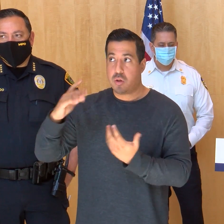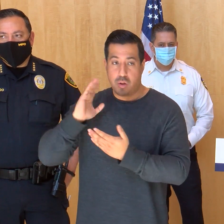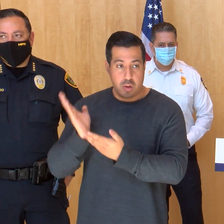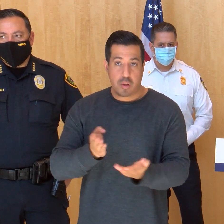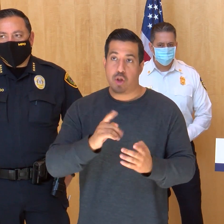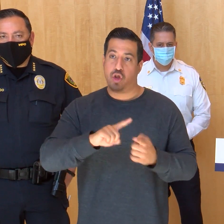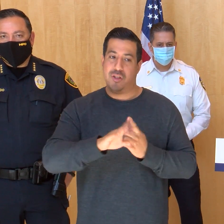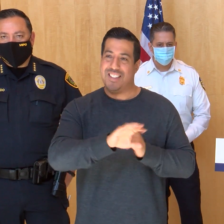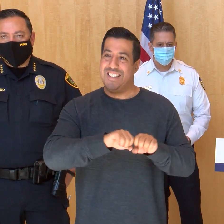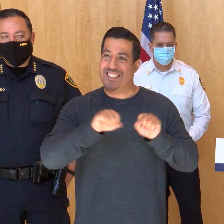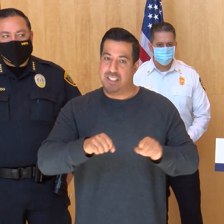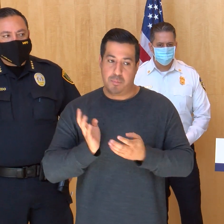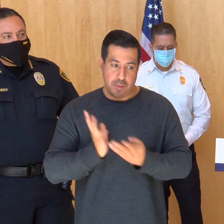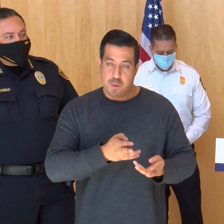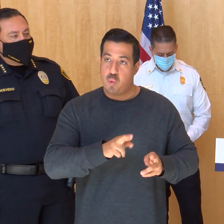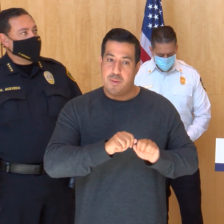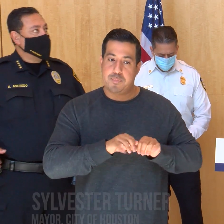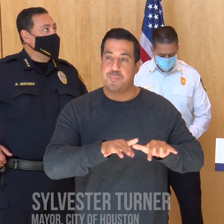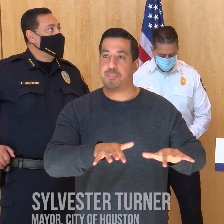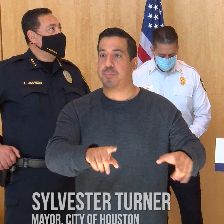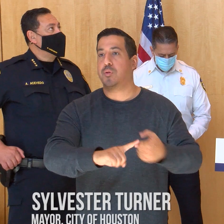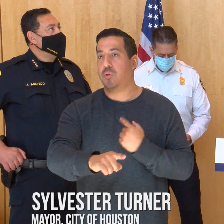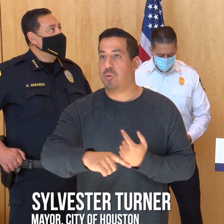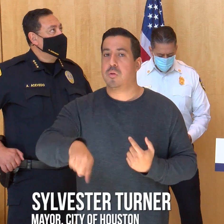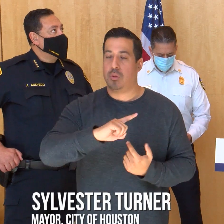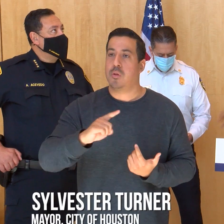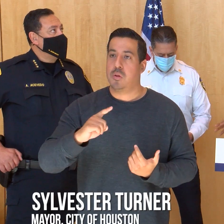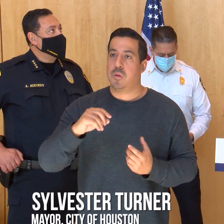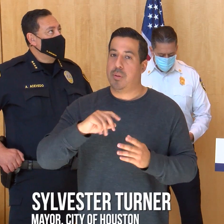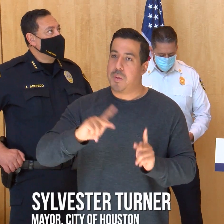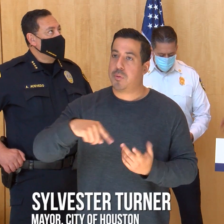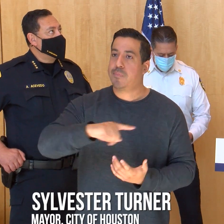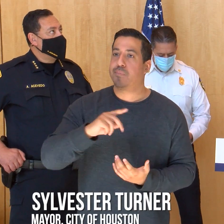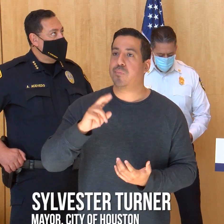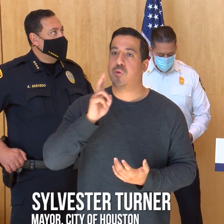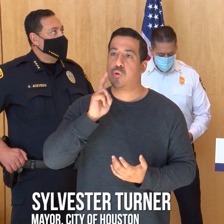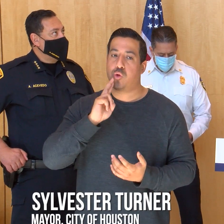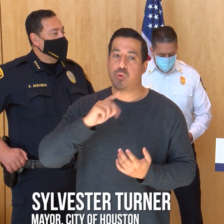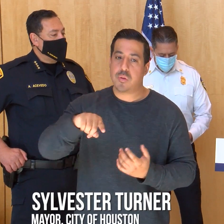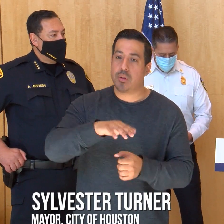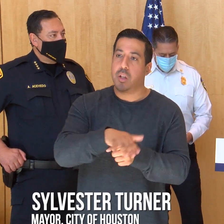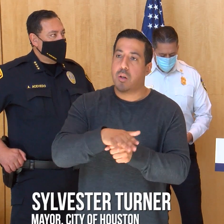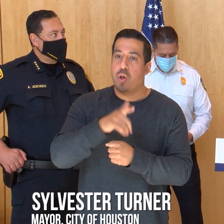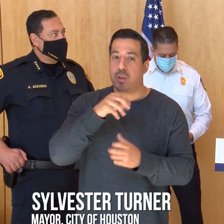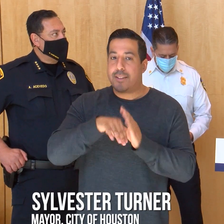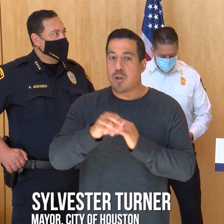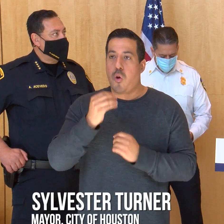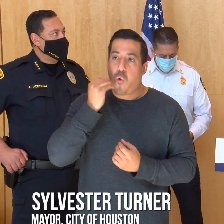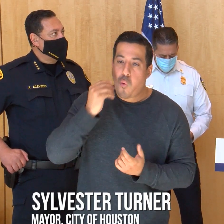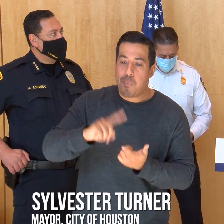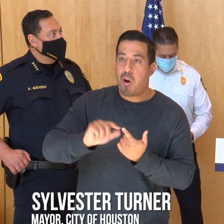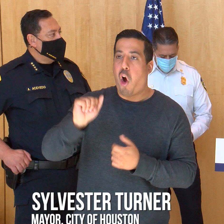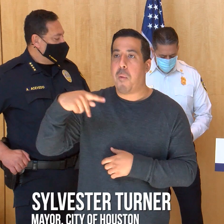distribution systems, so that that power can get to the people who are in these homes, in these